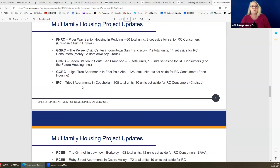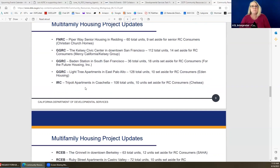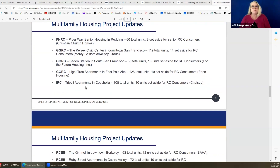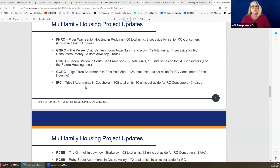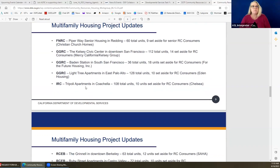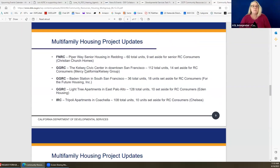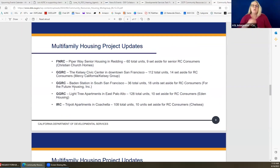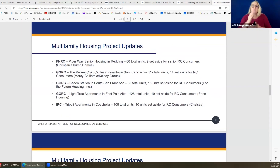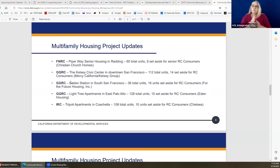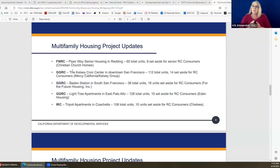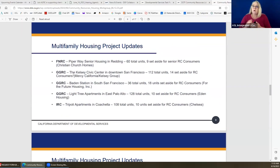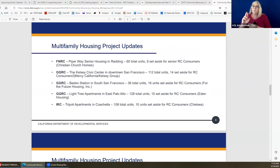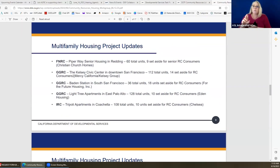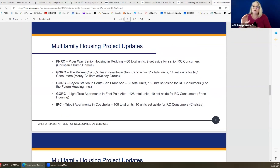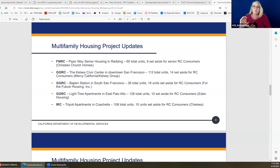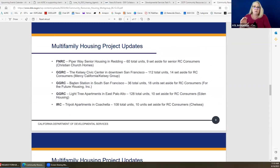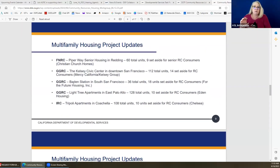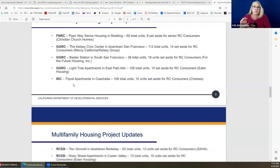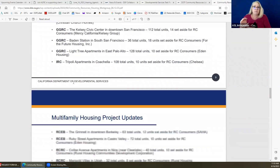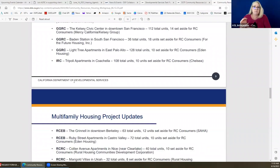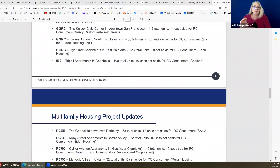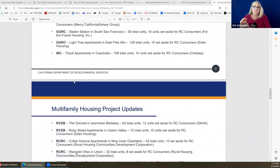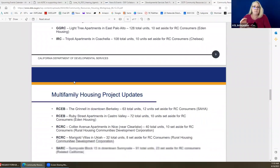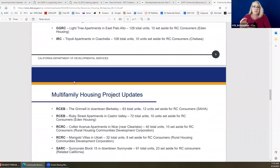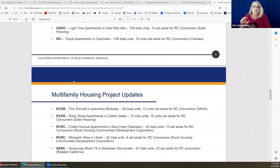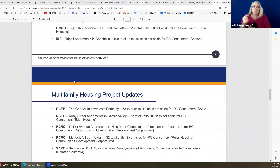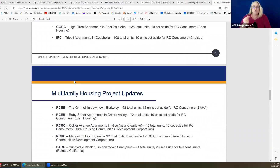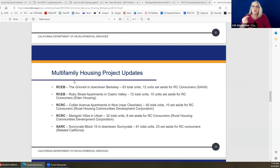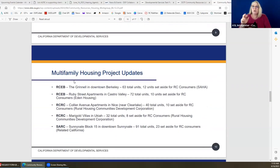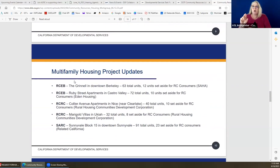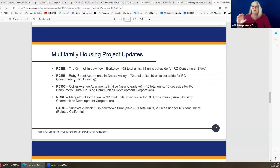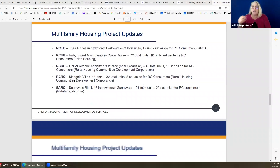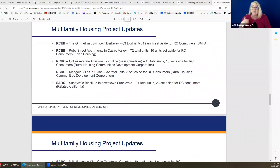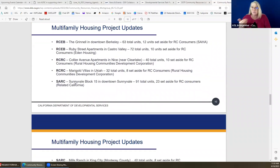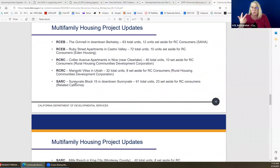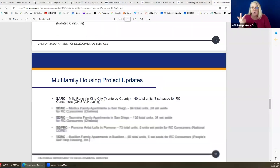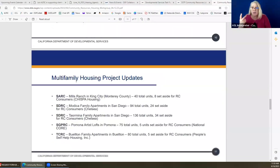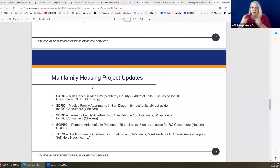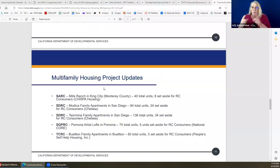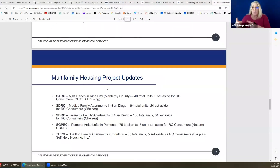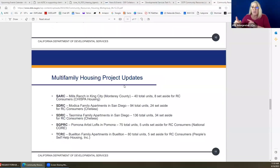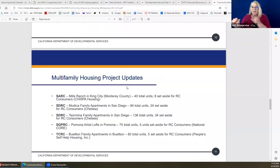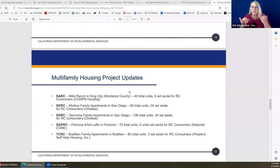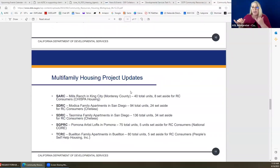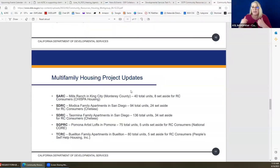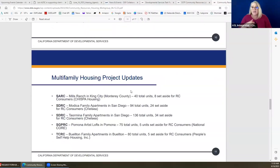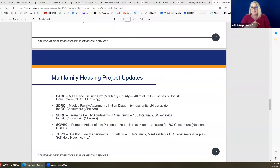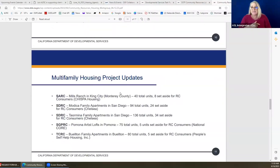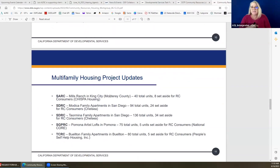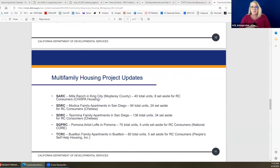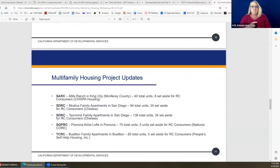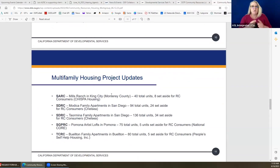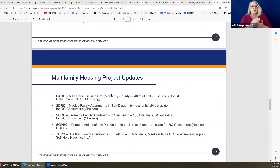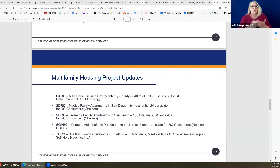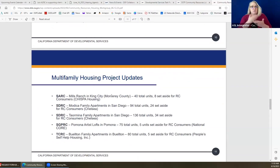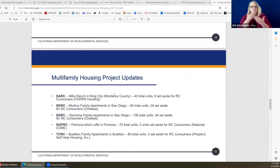Some regional centers, you know, like GGRC's got 3 of them going on just like we do. And then there's some that don't have any at all yet